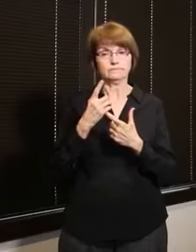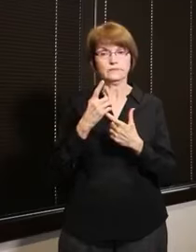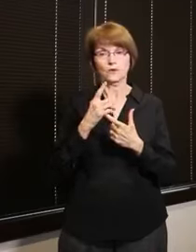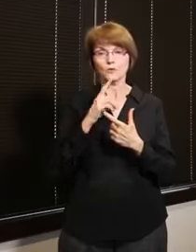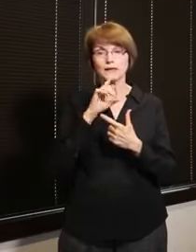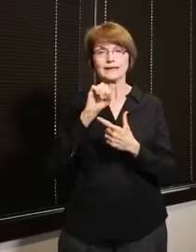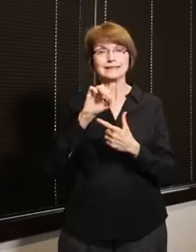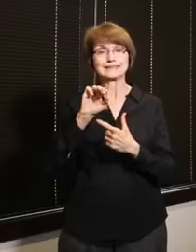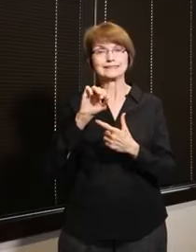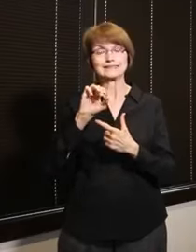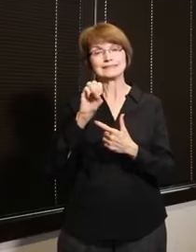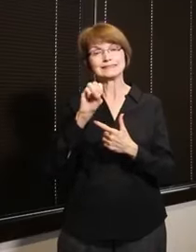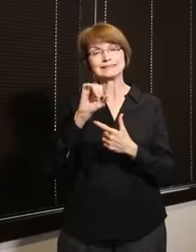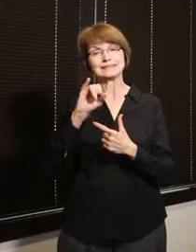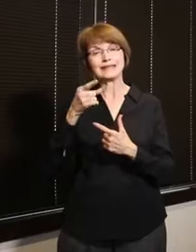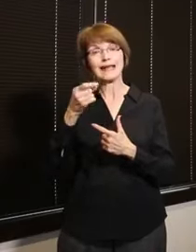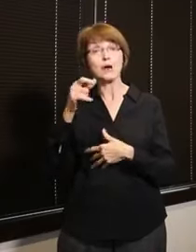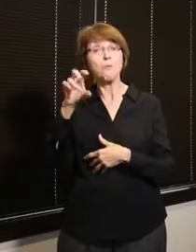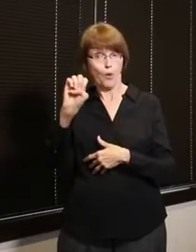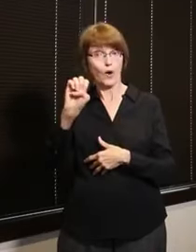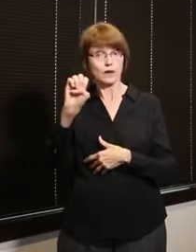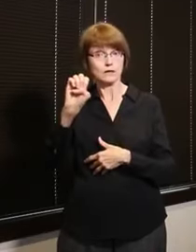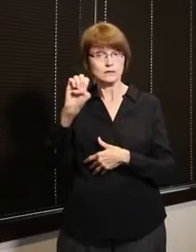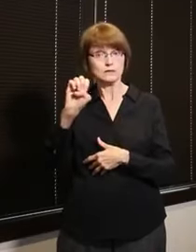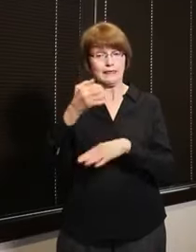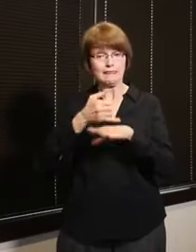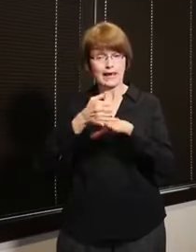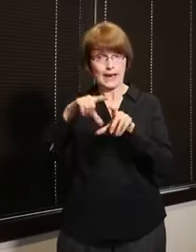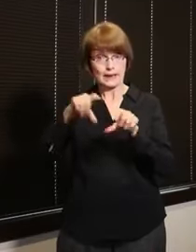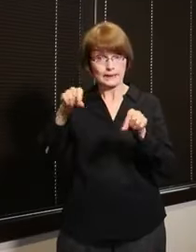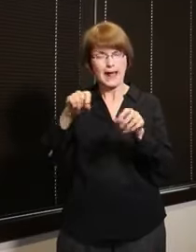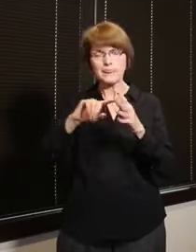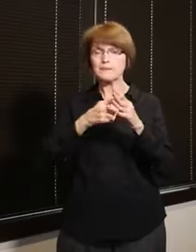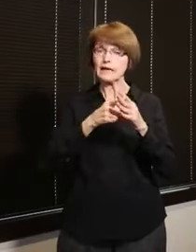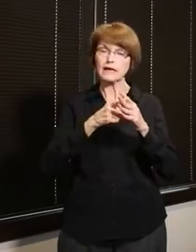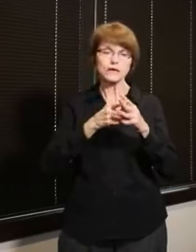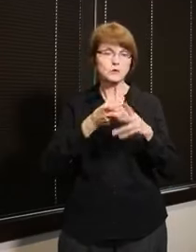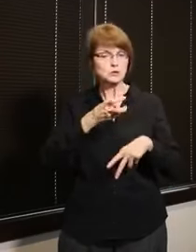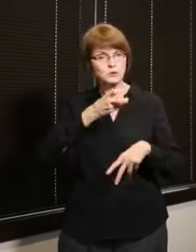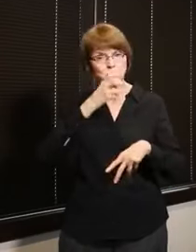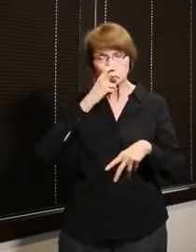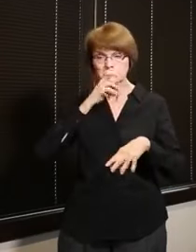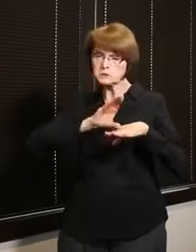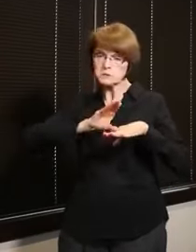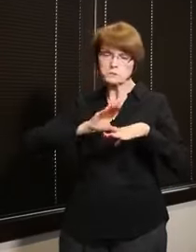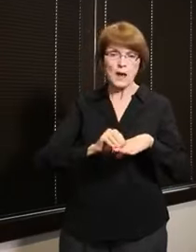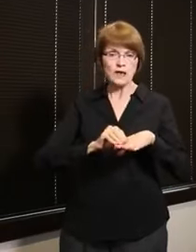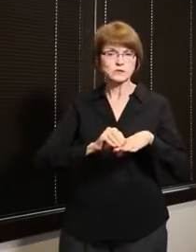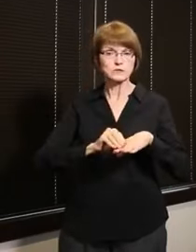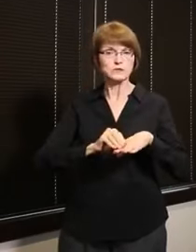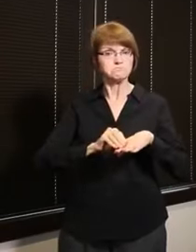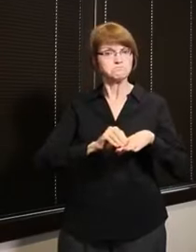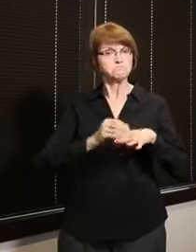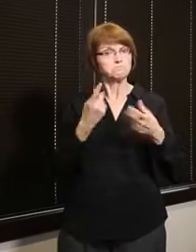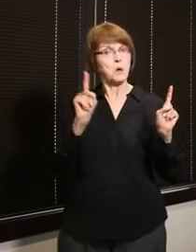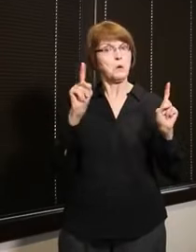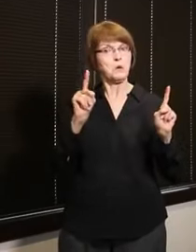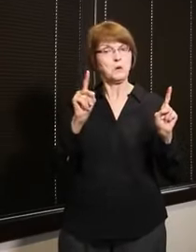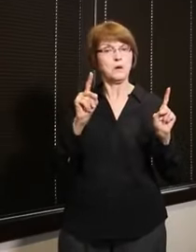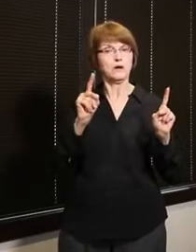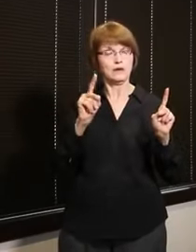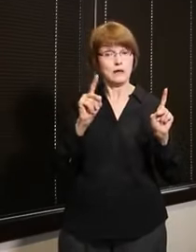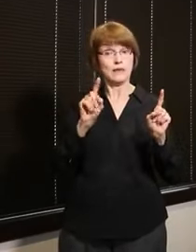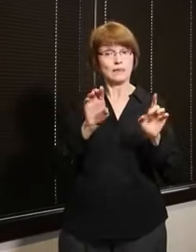in Singapore, where they clamped down really hard at the very beginning, were able to suppress the virus quite a bit. And then as